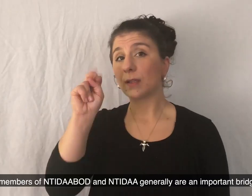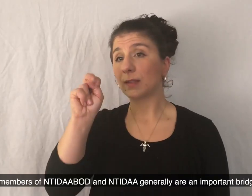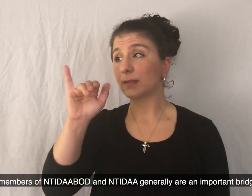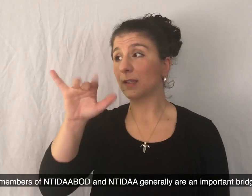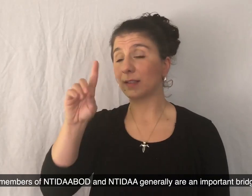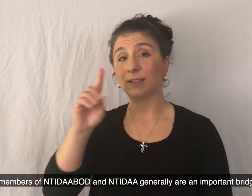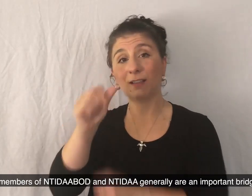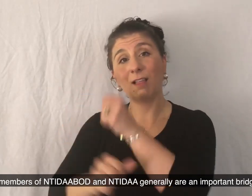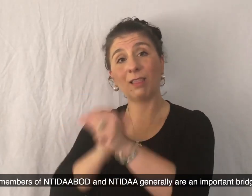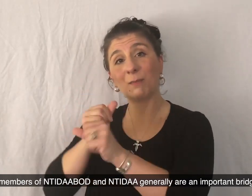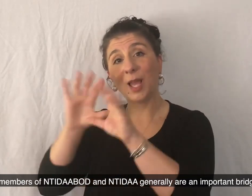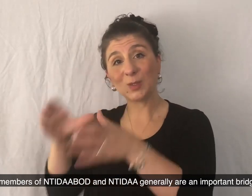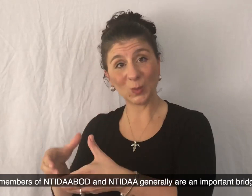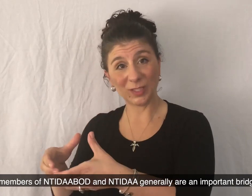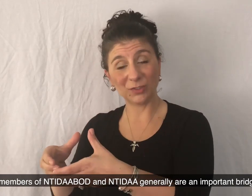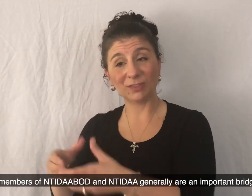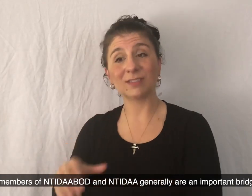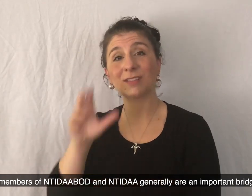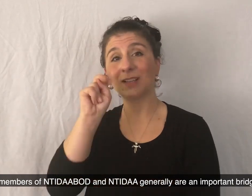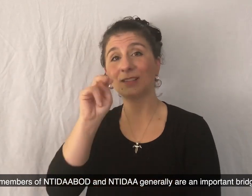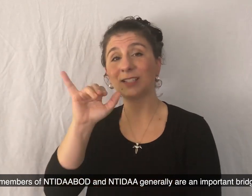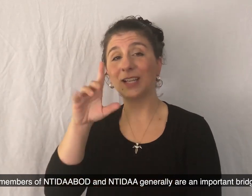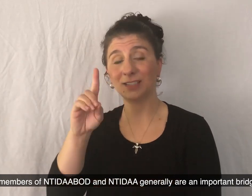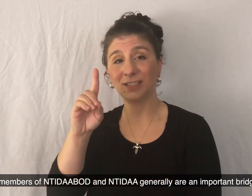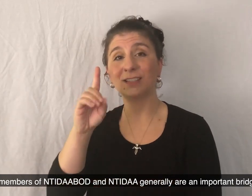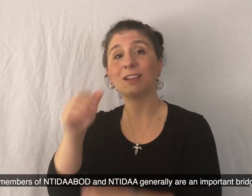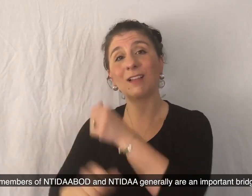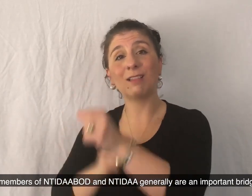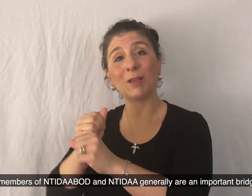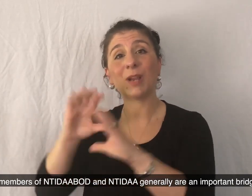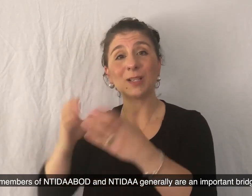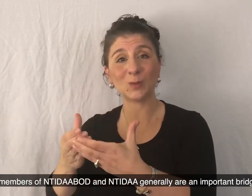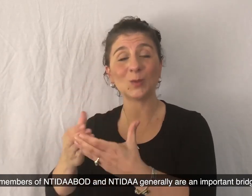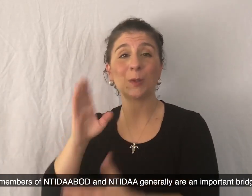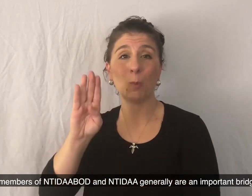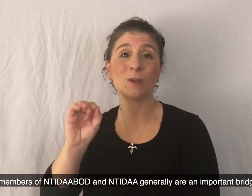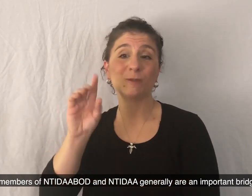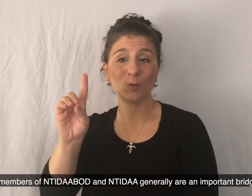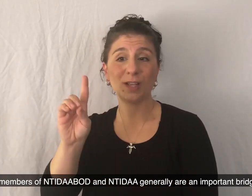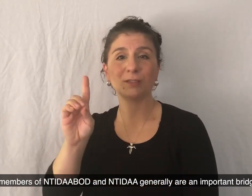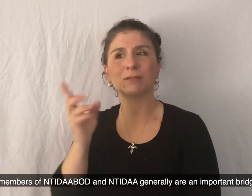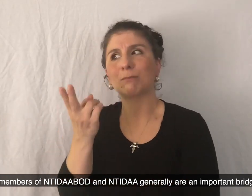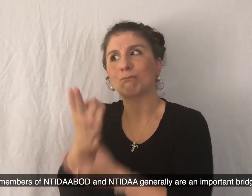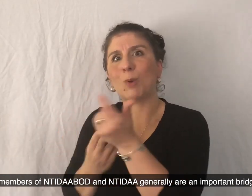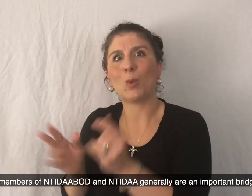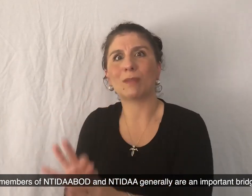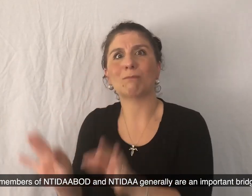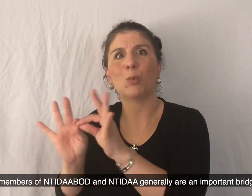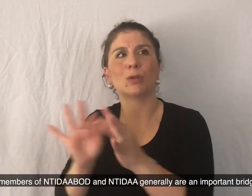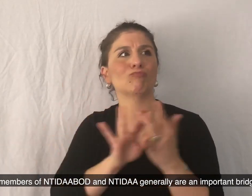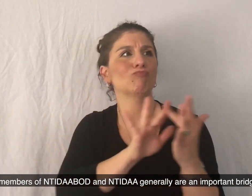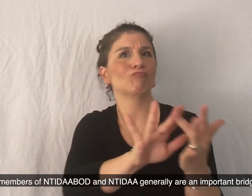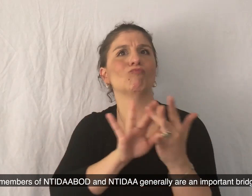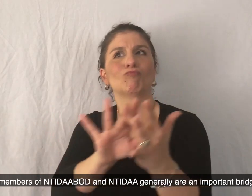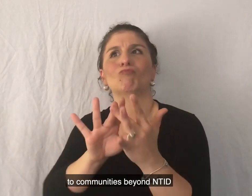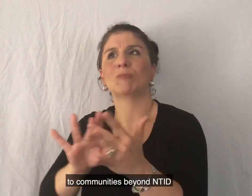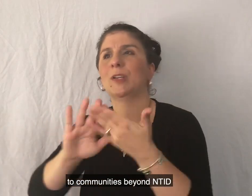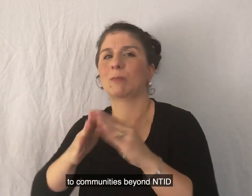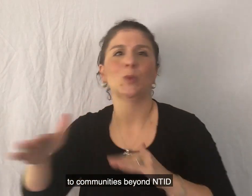The members of NTID-AA-BOD and NTID-AA generally are an important bridge to